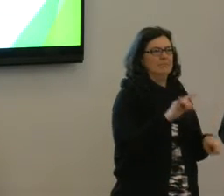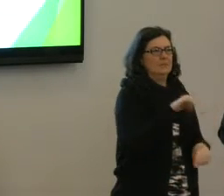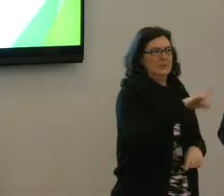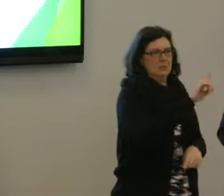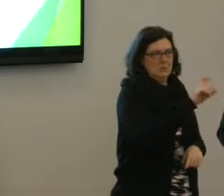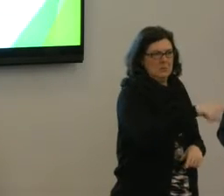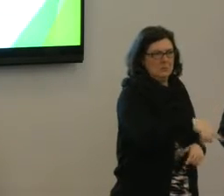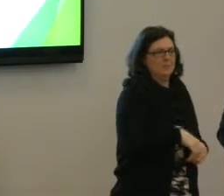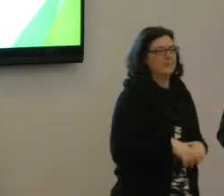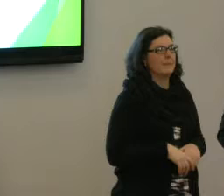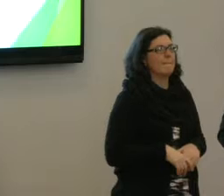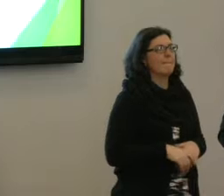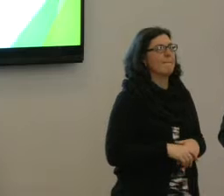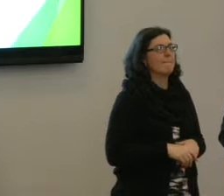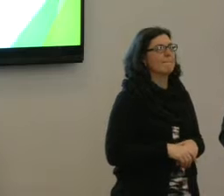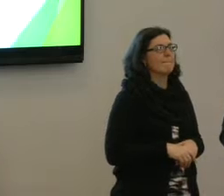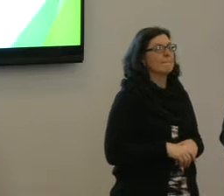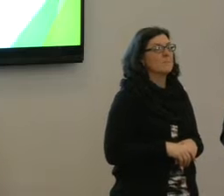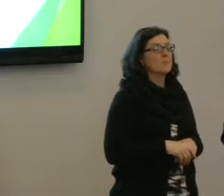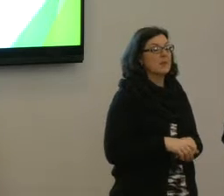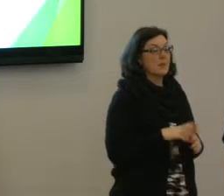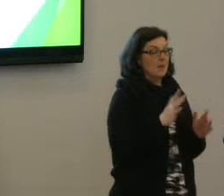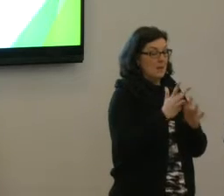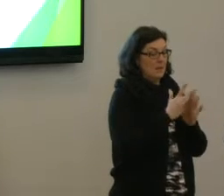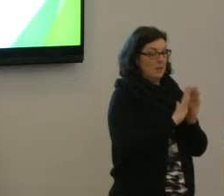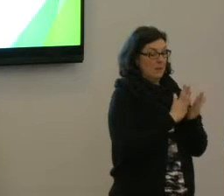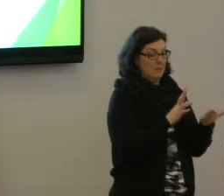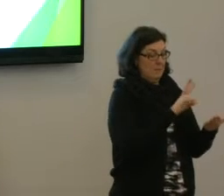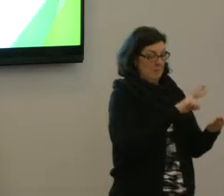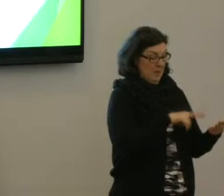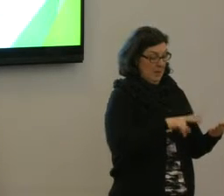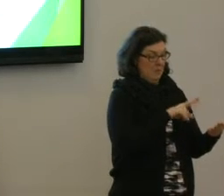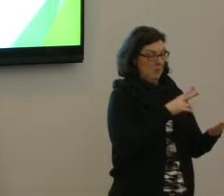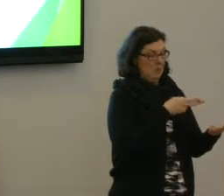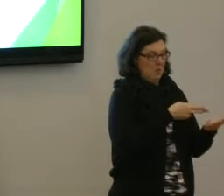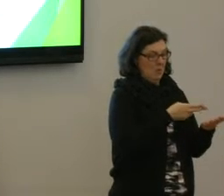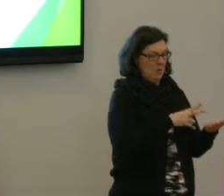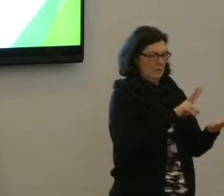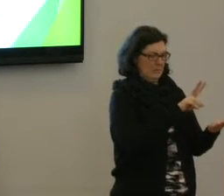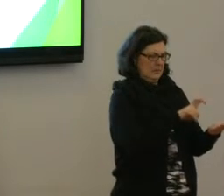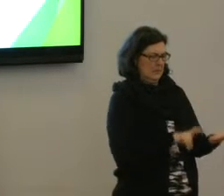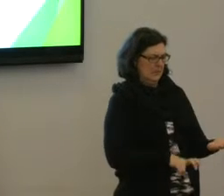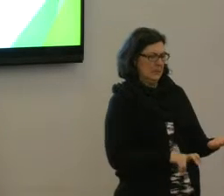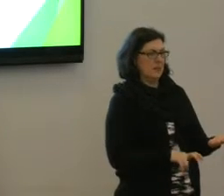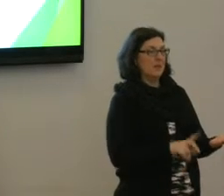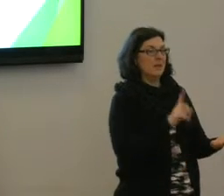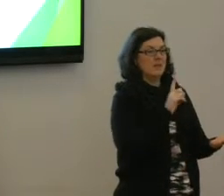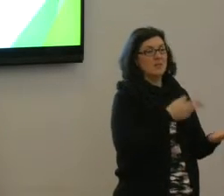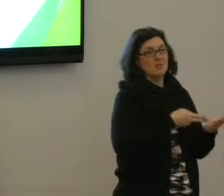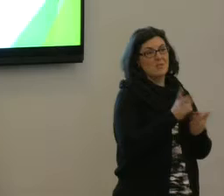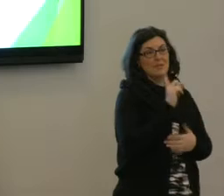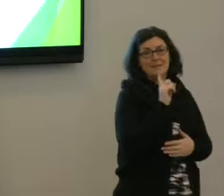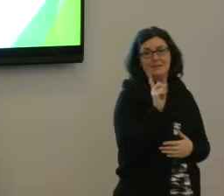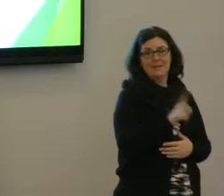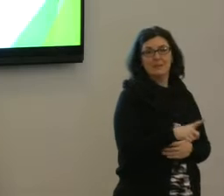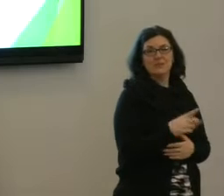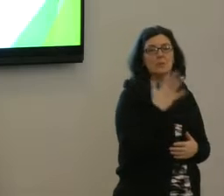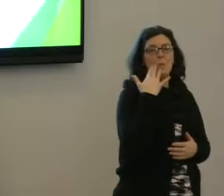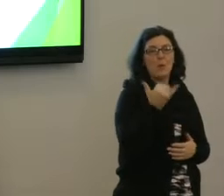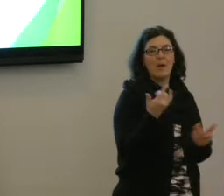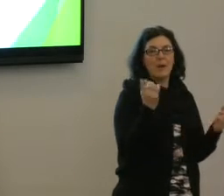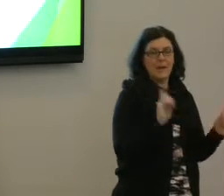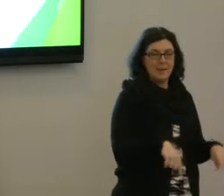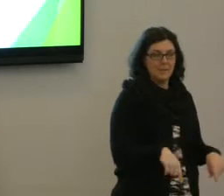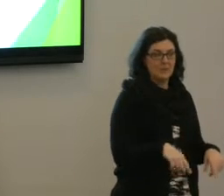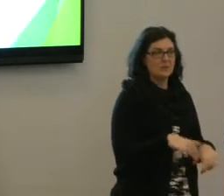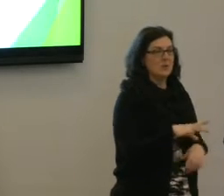And as you know, with an honest look at the Bible, there are all kinds of answers to the why something happened question. You can take any kind of answer and find